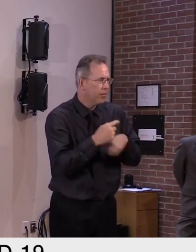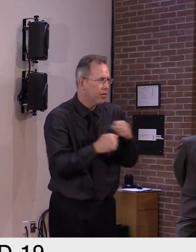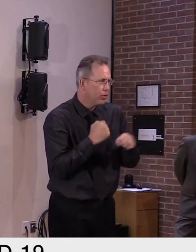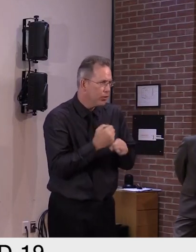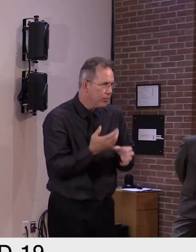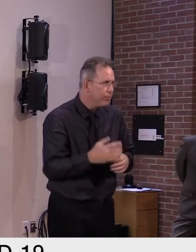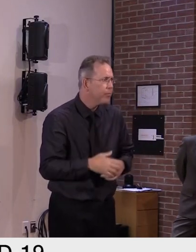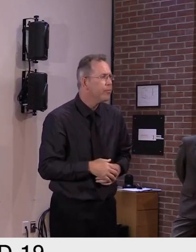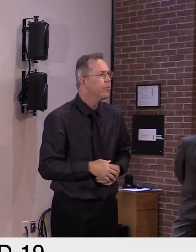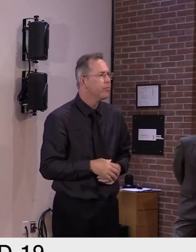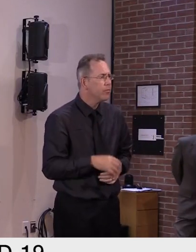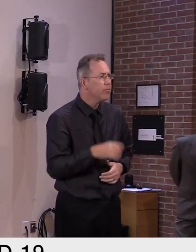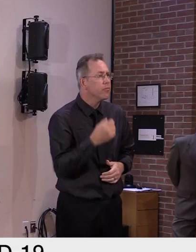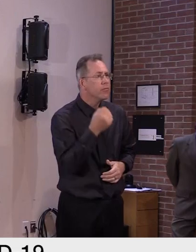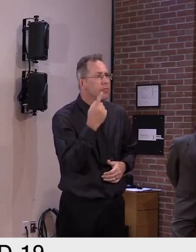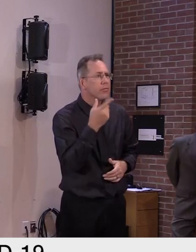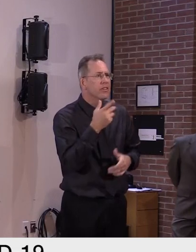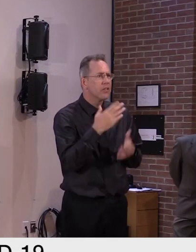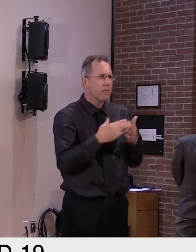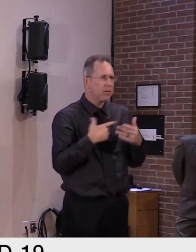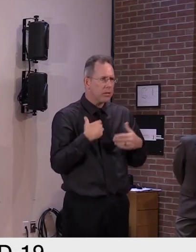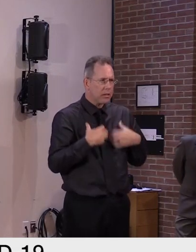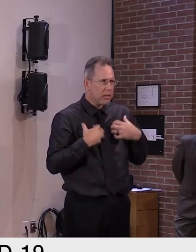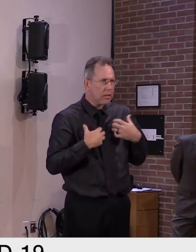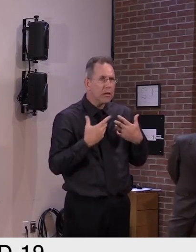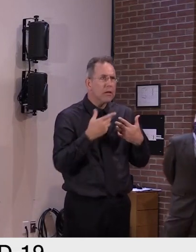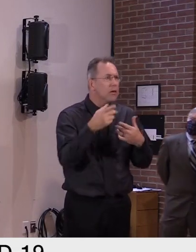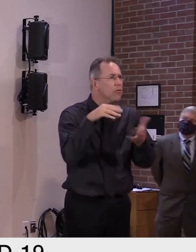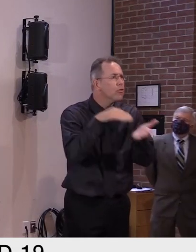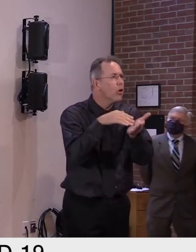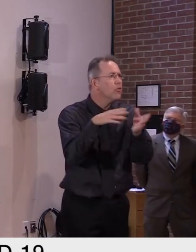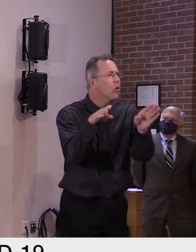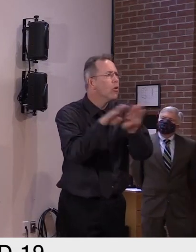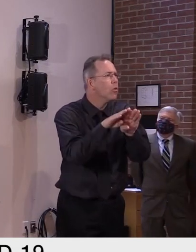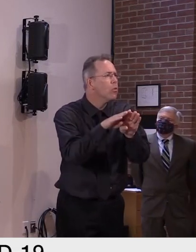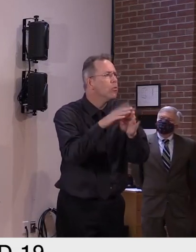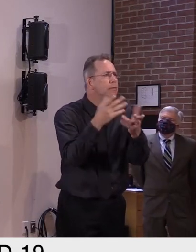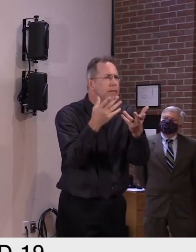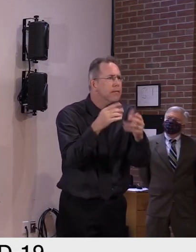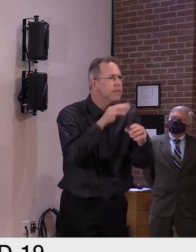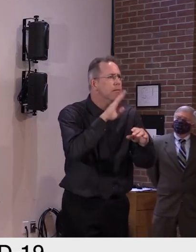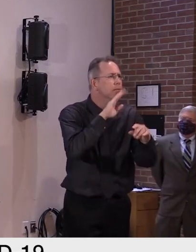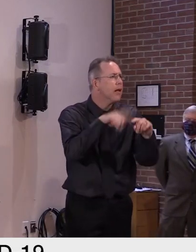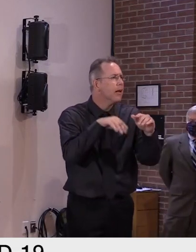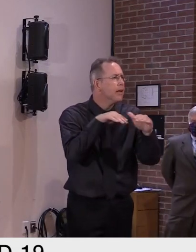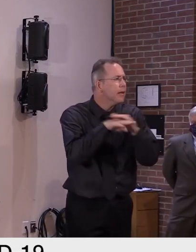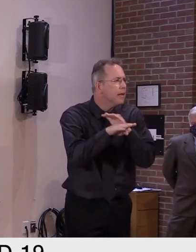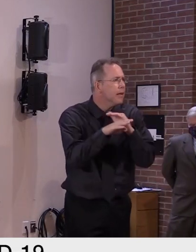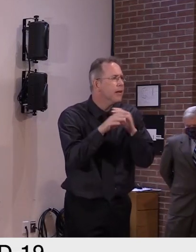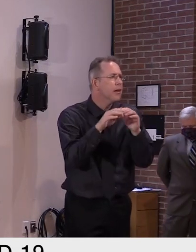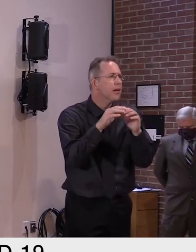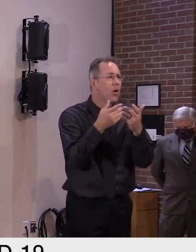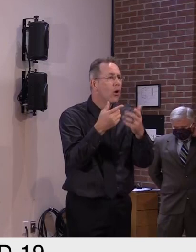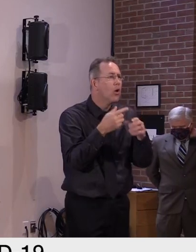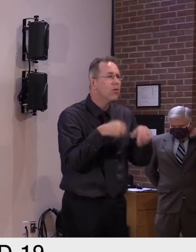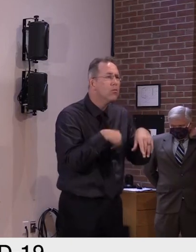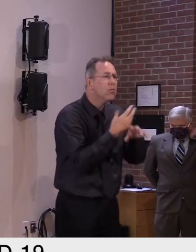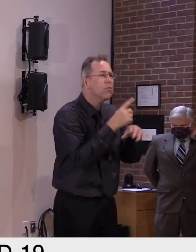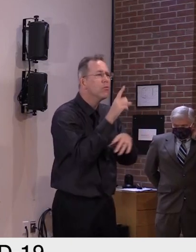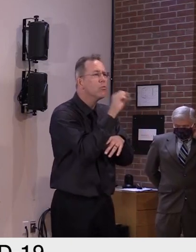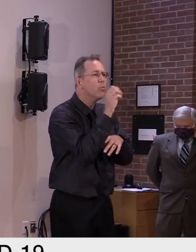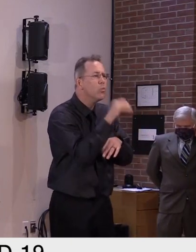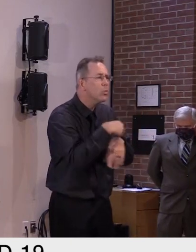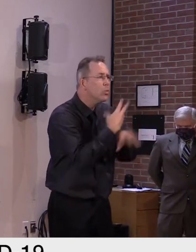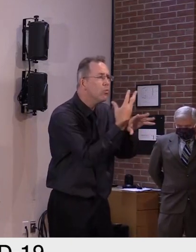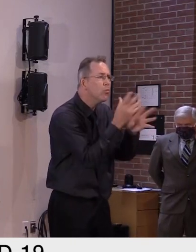and telepsychiatry, there were opportunities for people who were already engaged in helping their